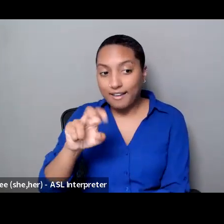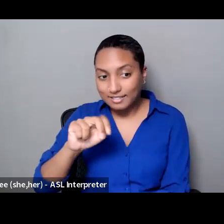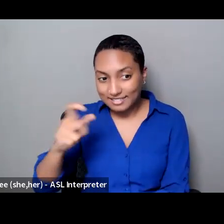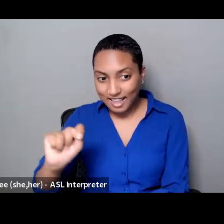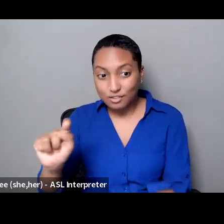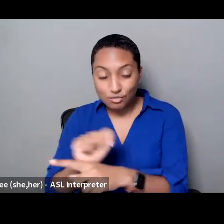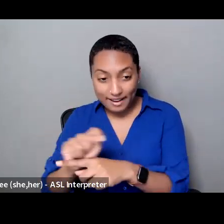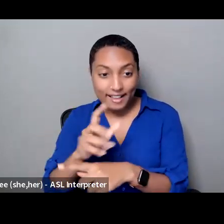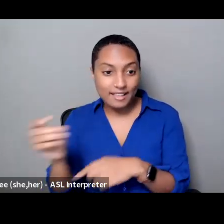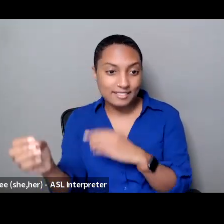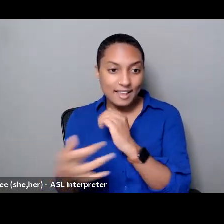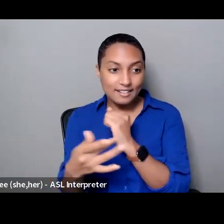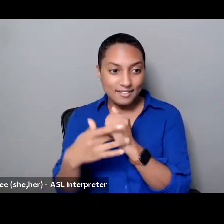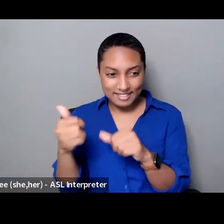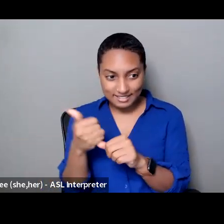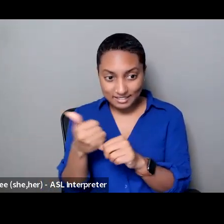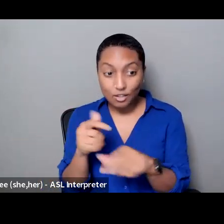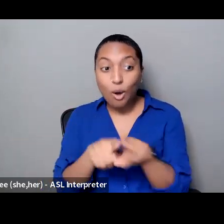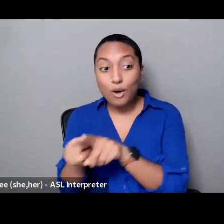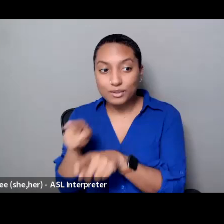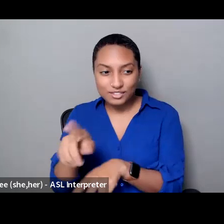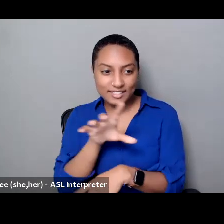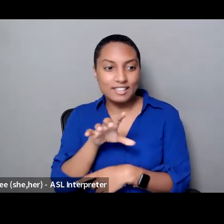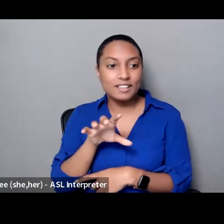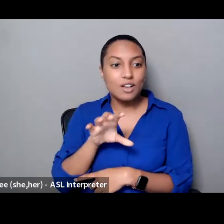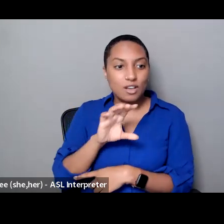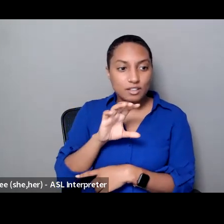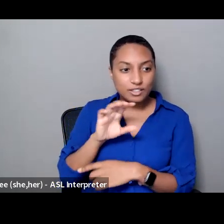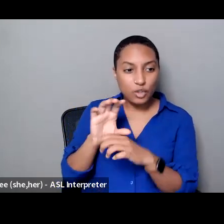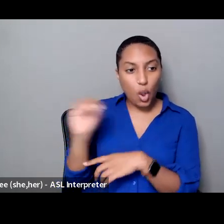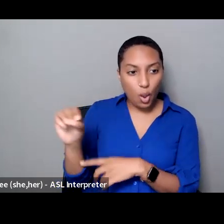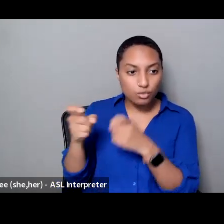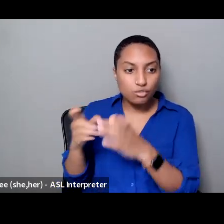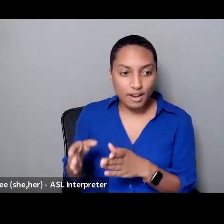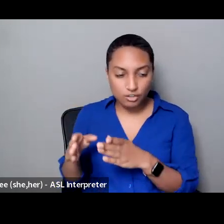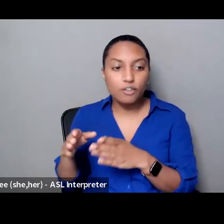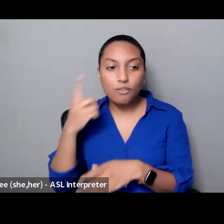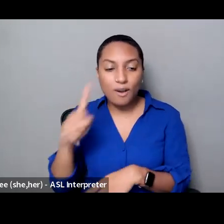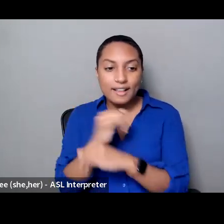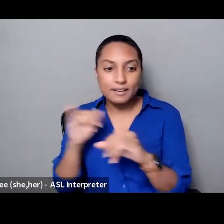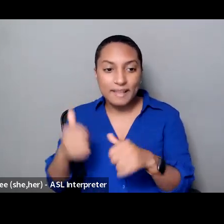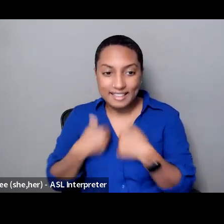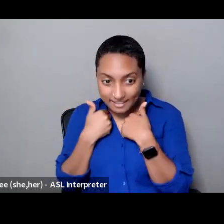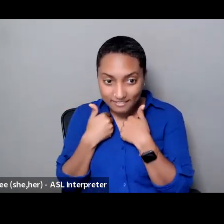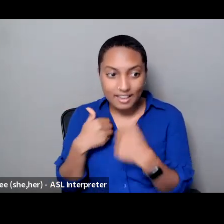and first director of Link, which I mentioned before with Luann, is one of the first Title VII funded CILs.